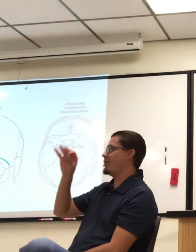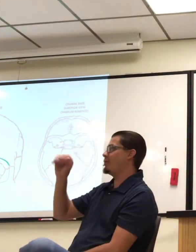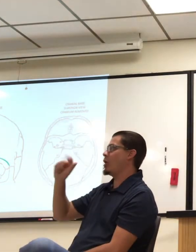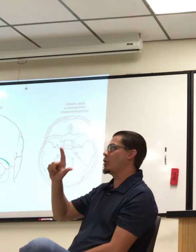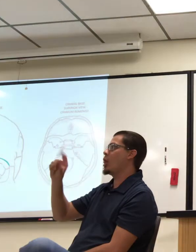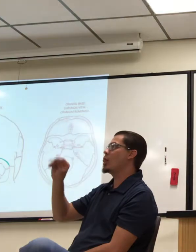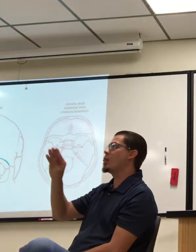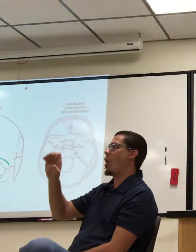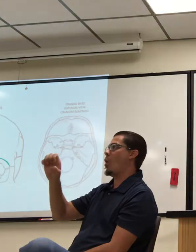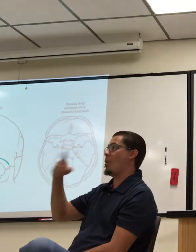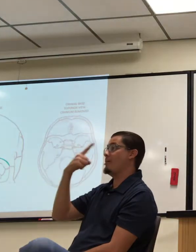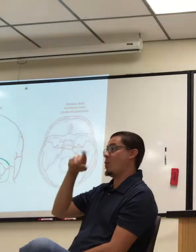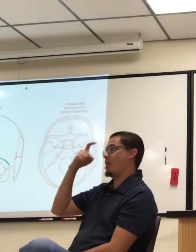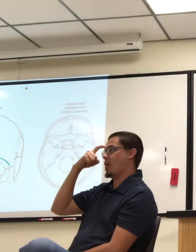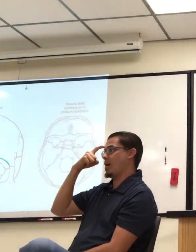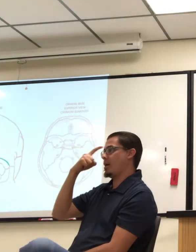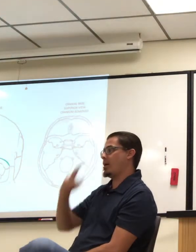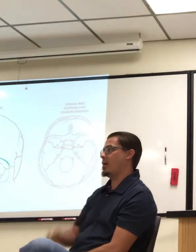Supports